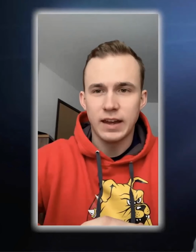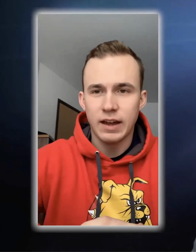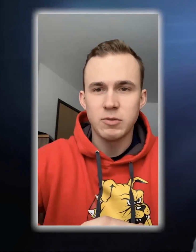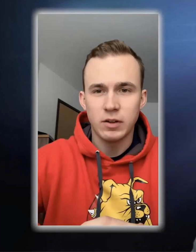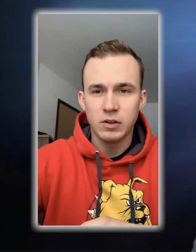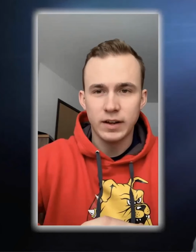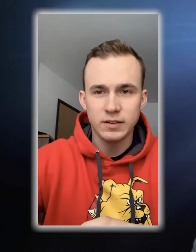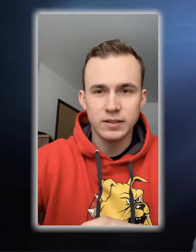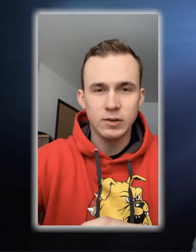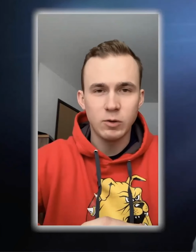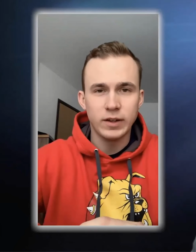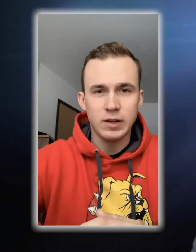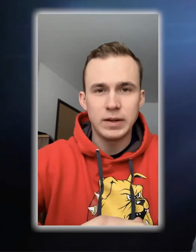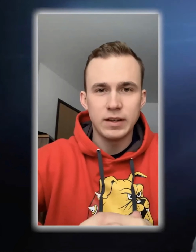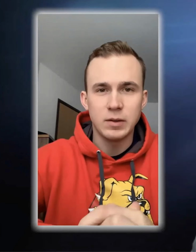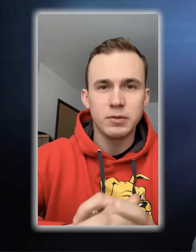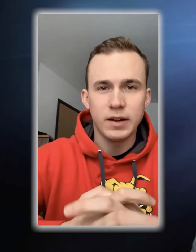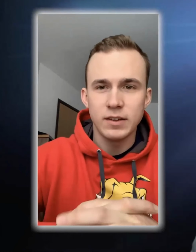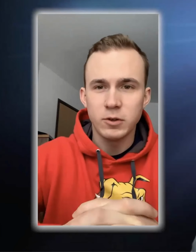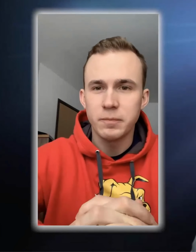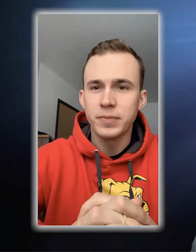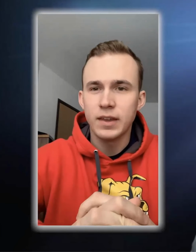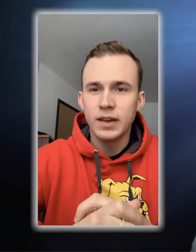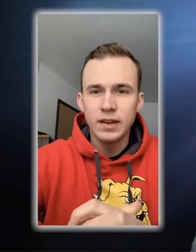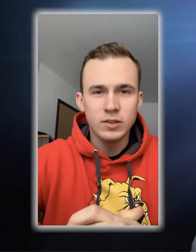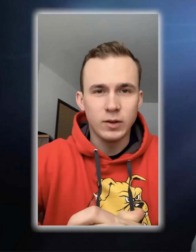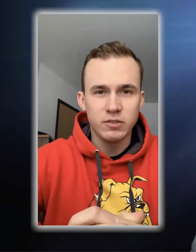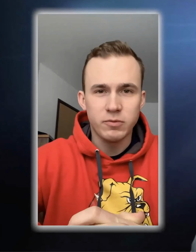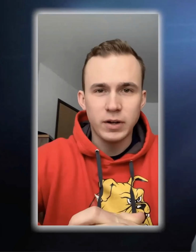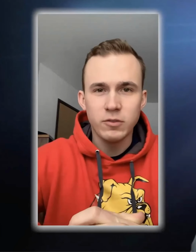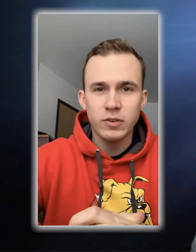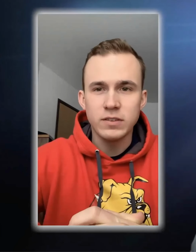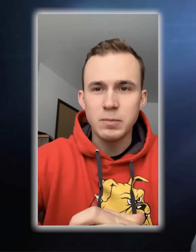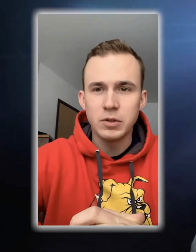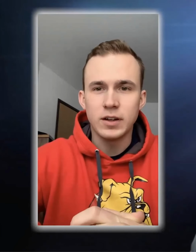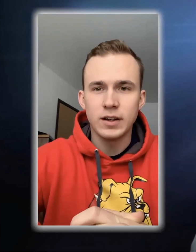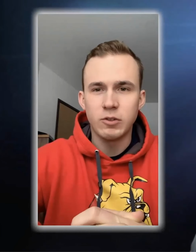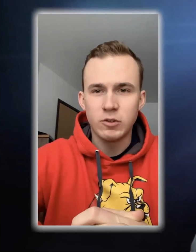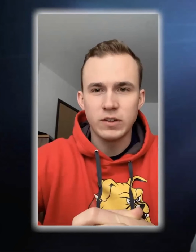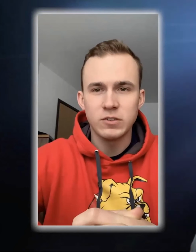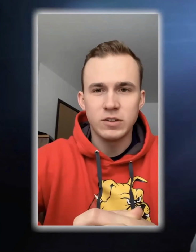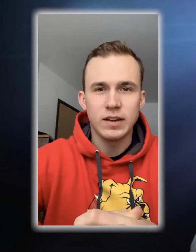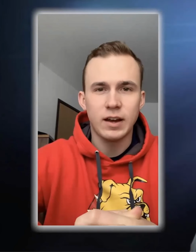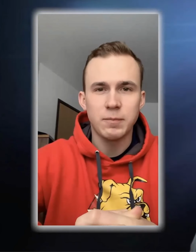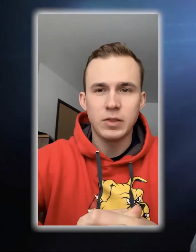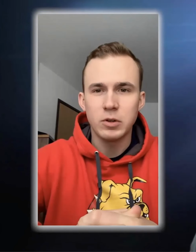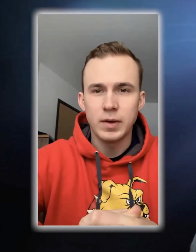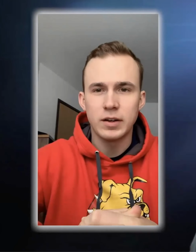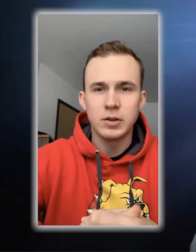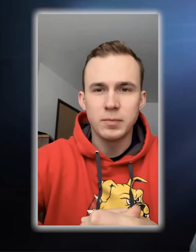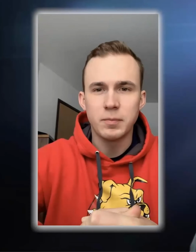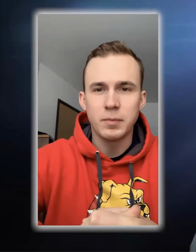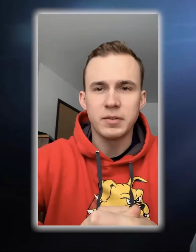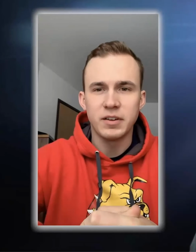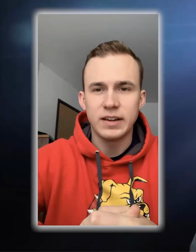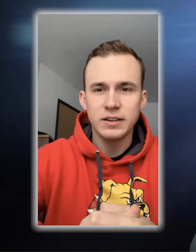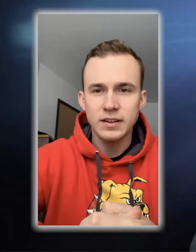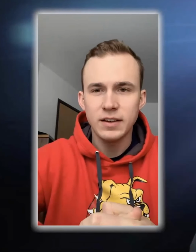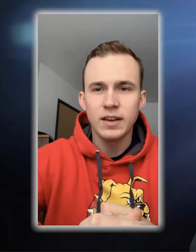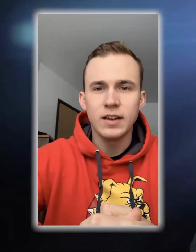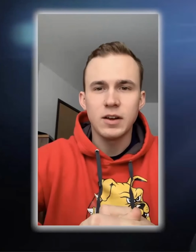that they have to medical care, and hopefully I can begin to provide this for them. So as a proud Ferris State Bulldog and future physician, I can make the world better by